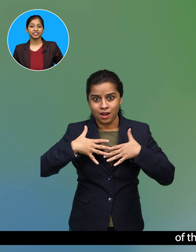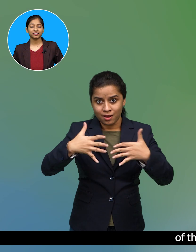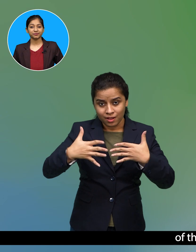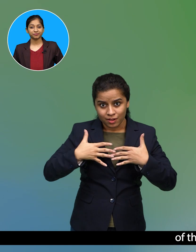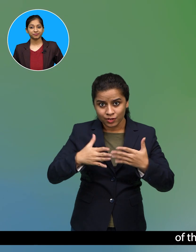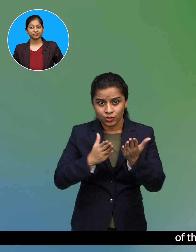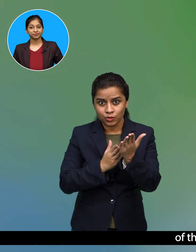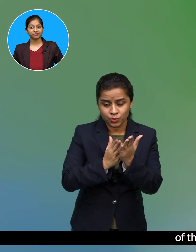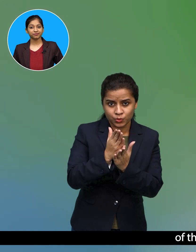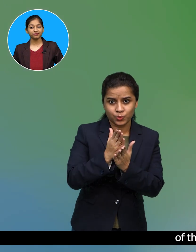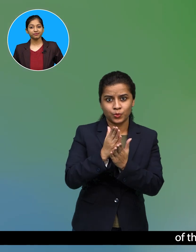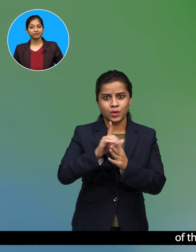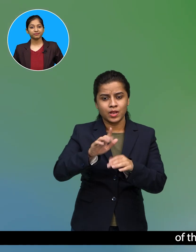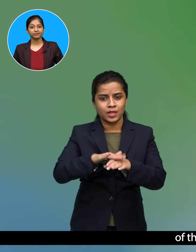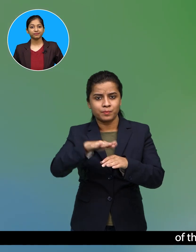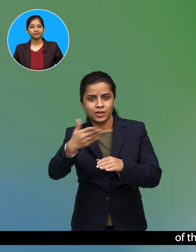side.